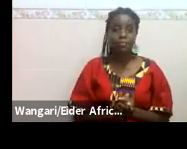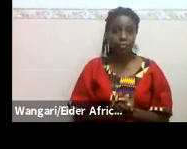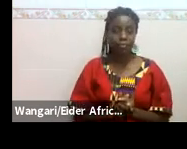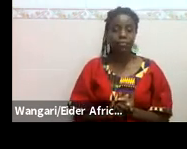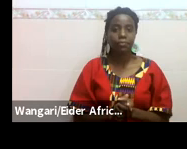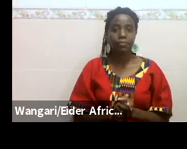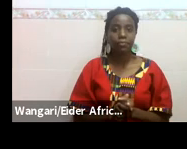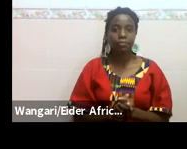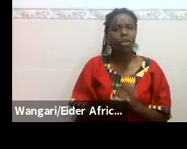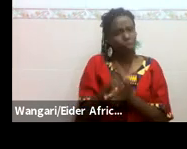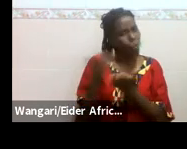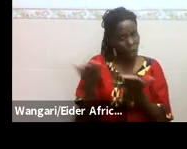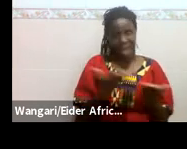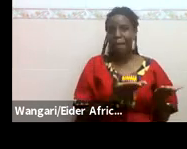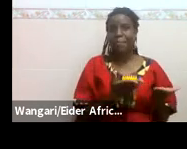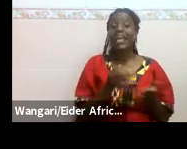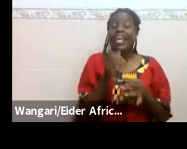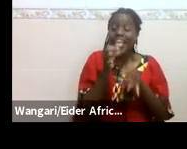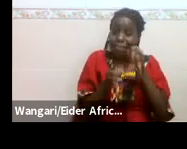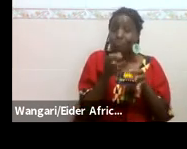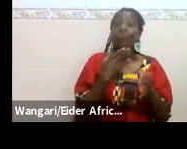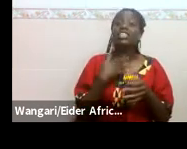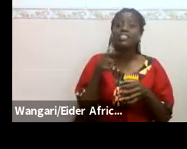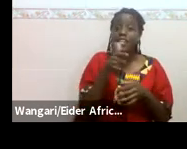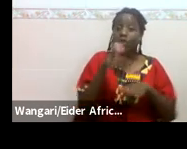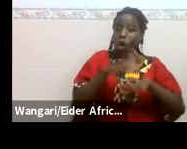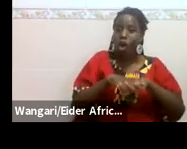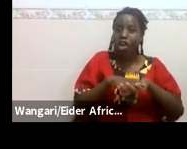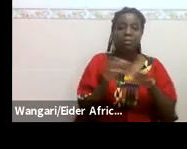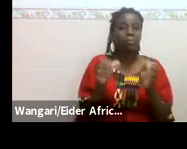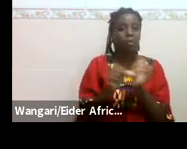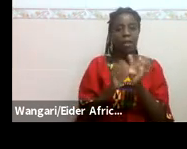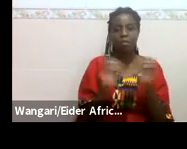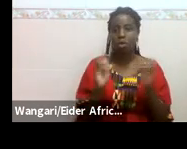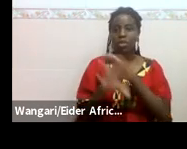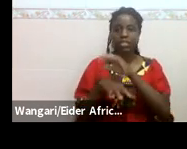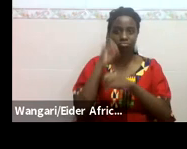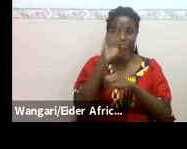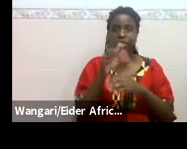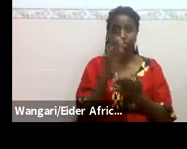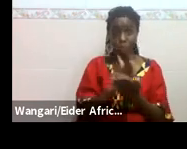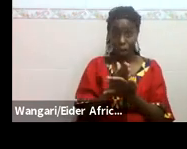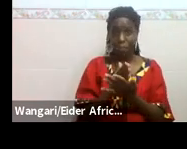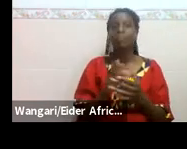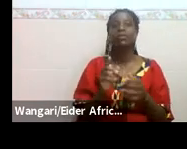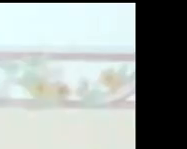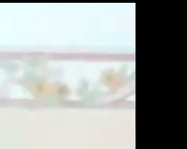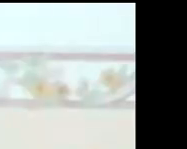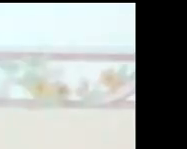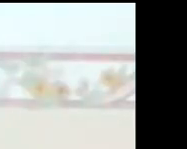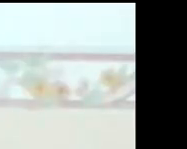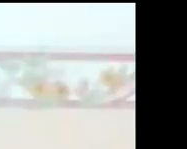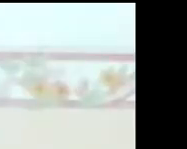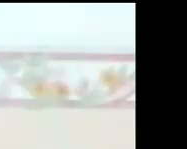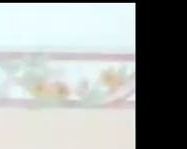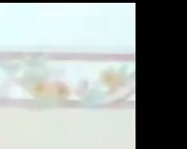You are welcome to put it on, and maybe we can stop sharing the screen for a moment. Thank you, Joe. Okay. I know it's terrible